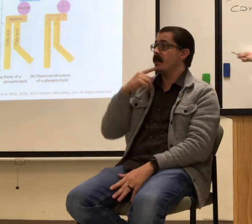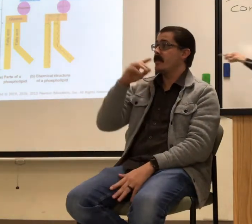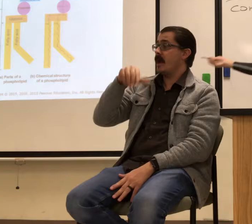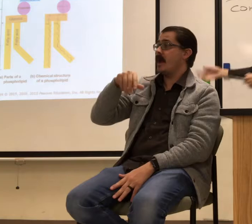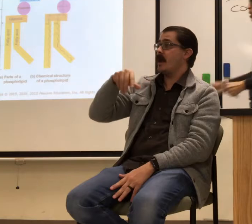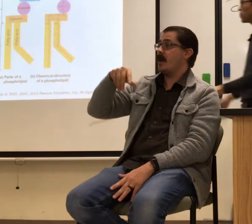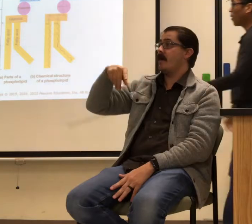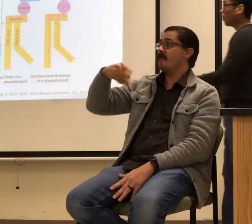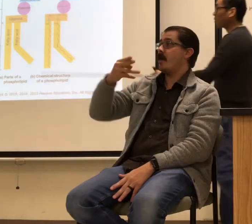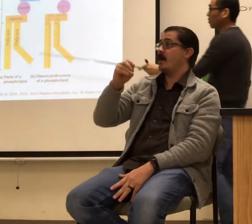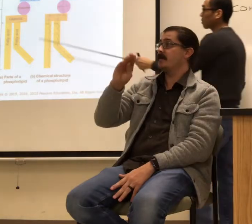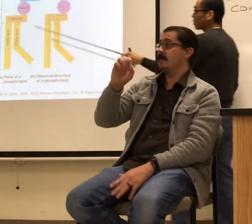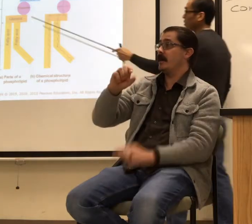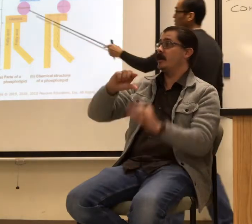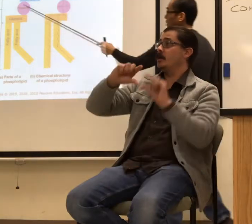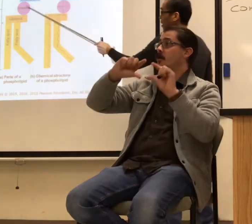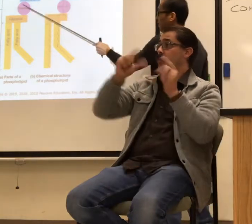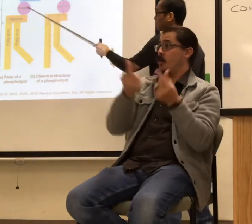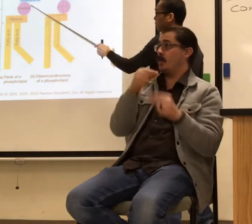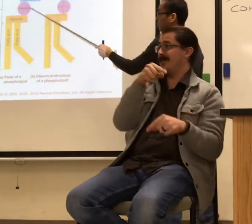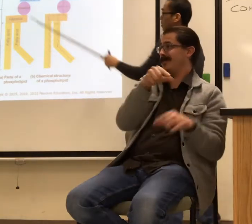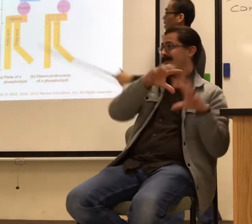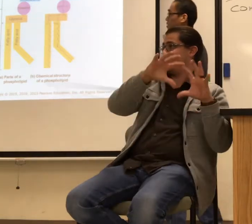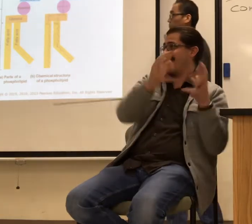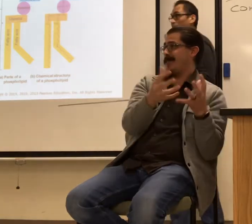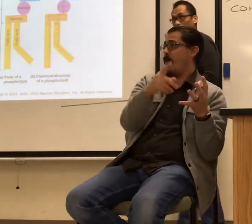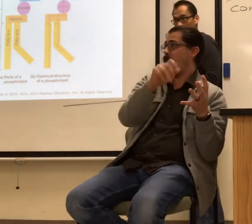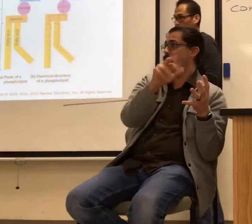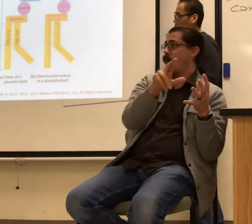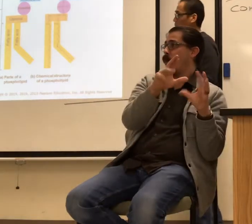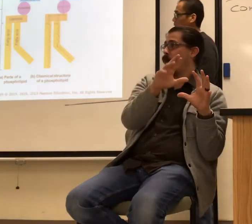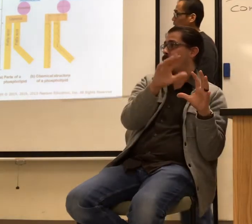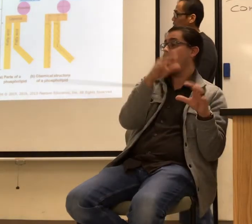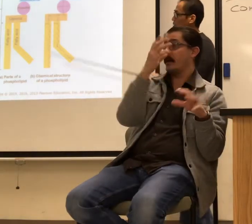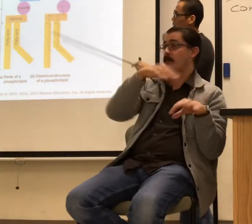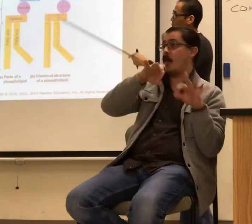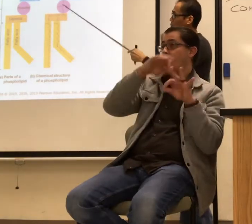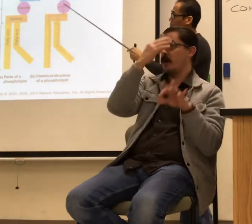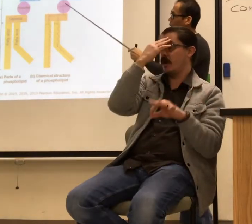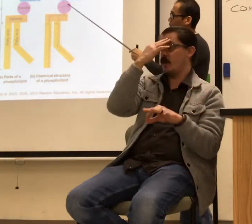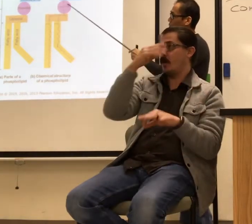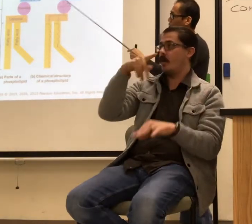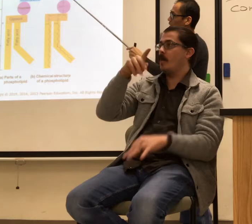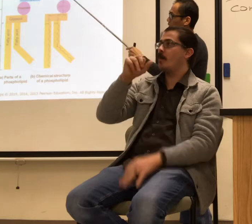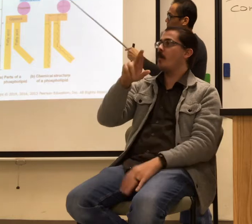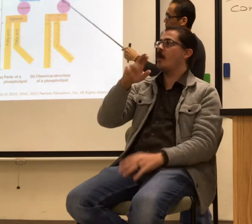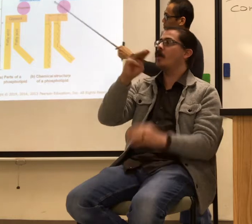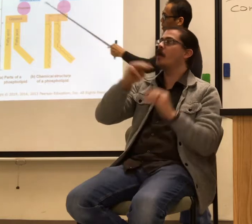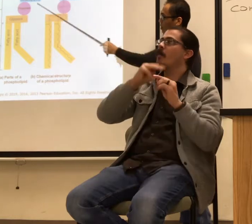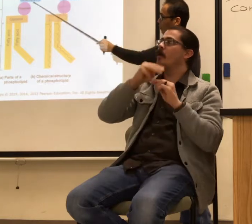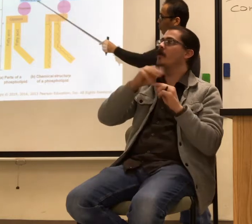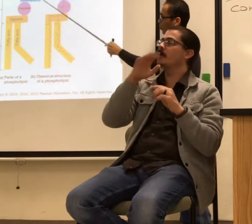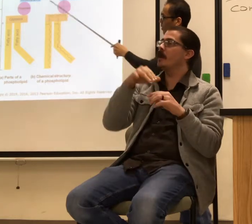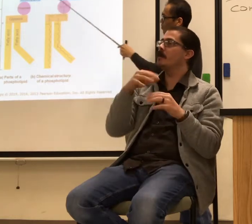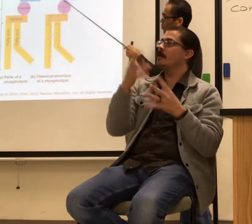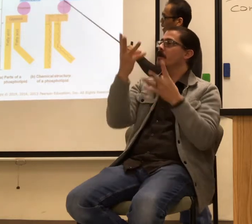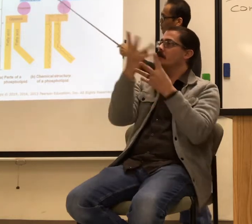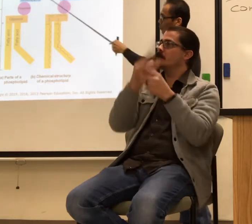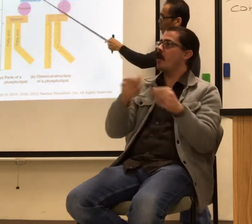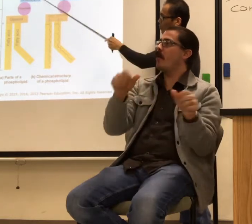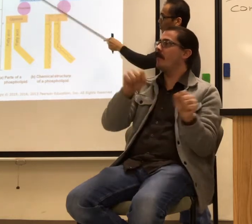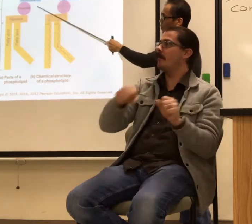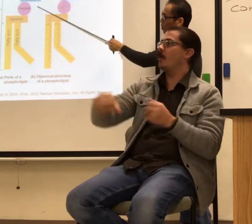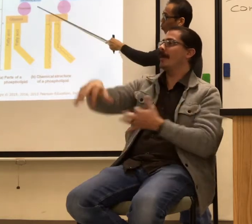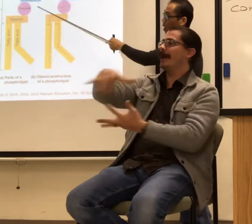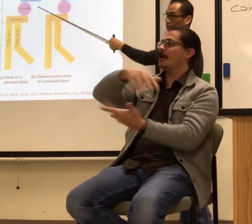group was polar. And that's important to know as a biology student because polar molecules can be soluble or